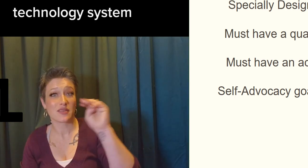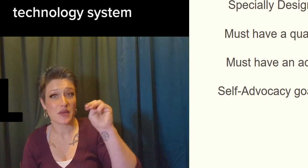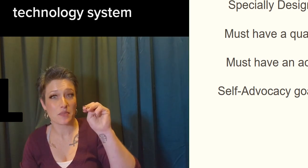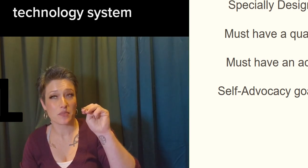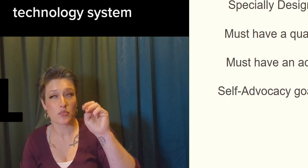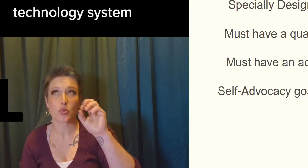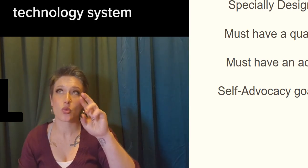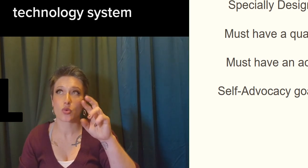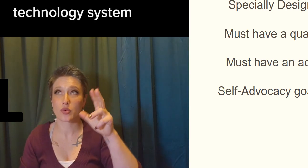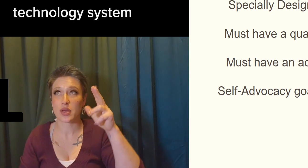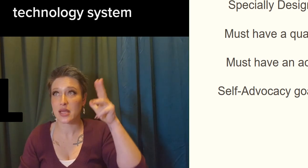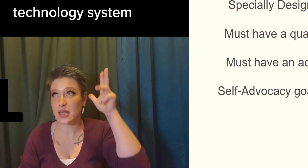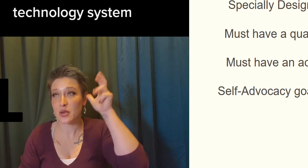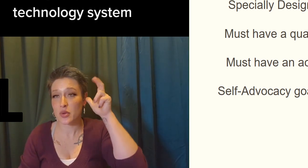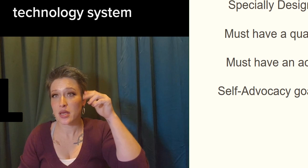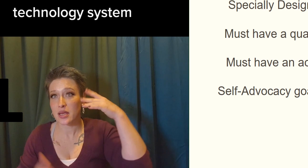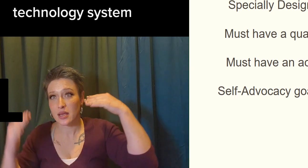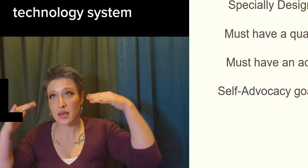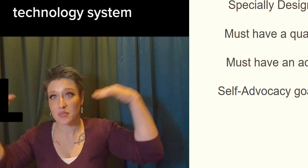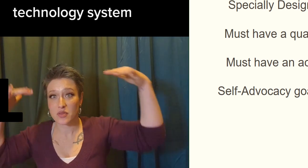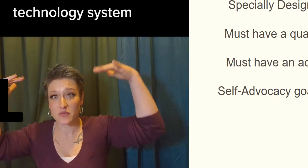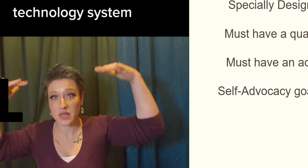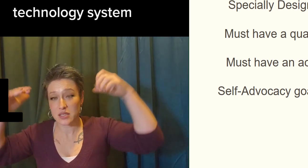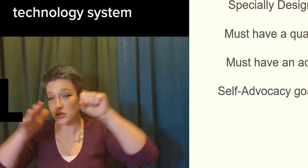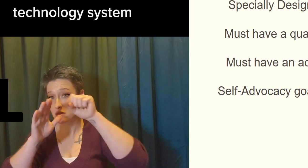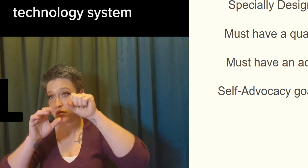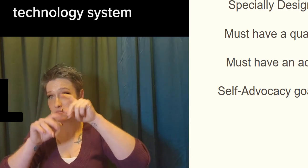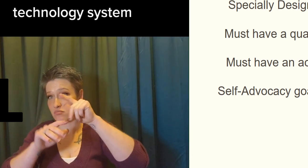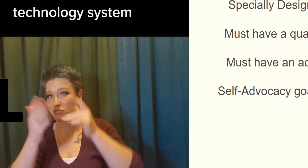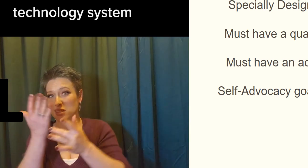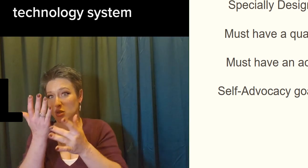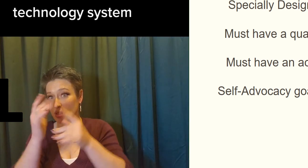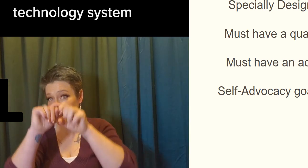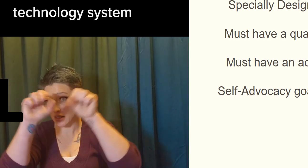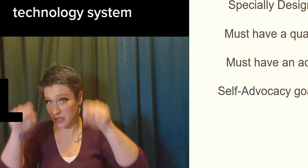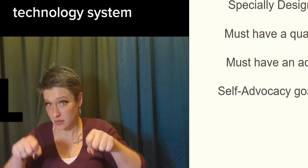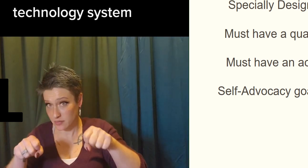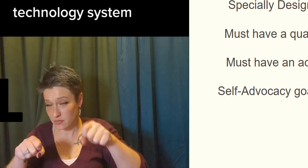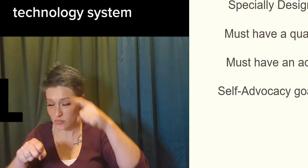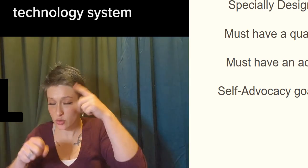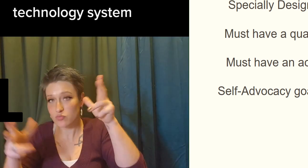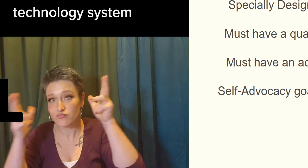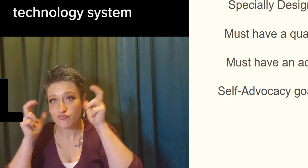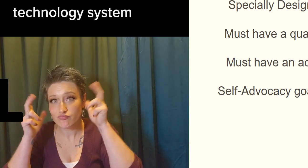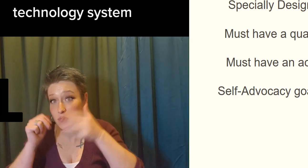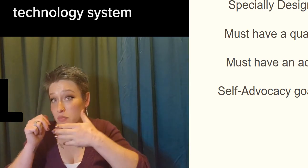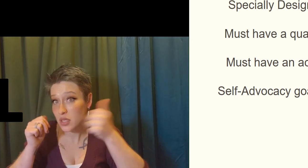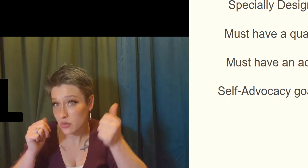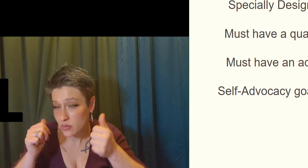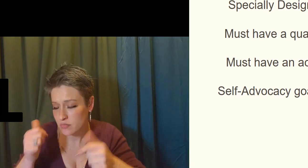mean using an FM or a hearing amplification technology system